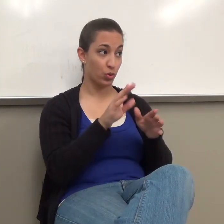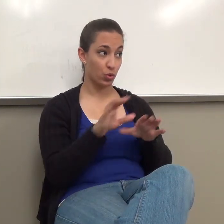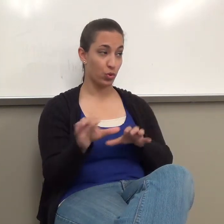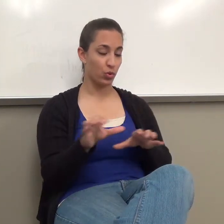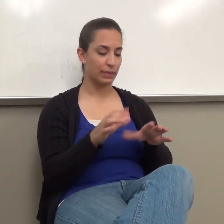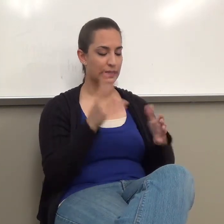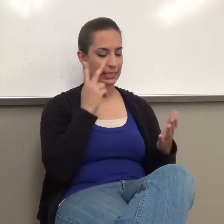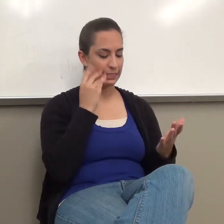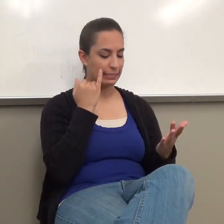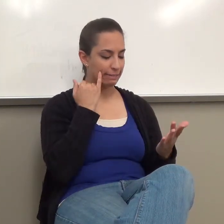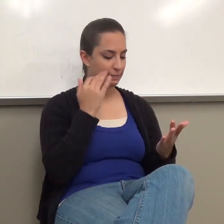find something's